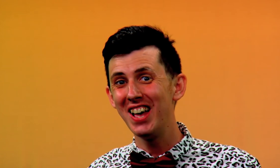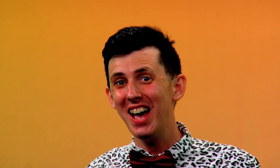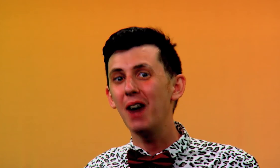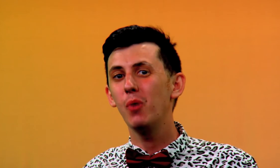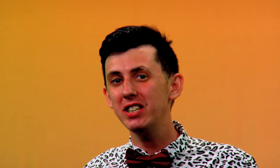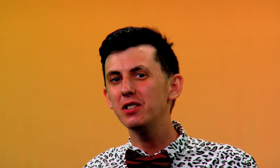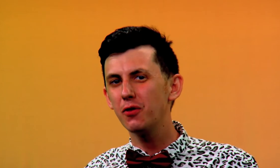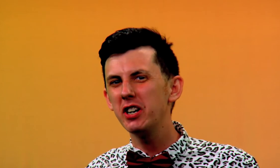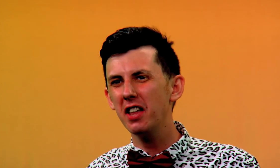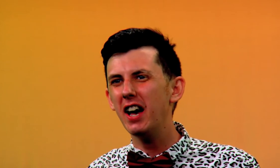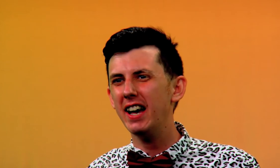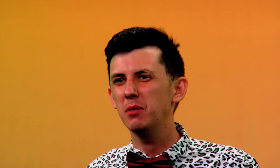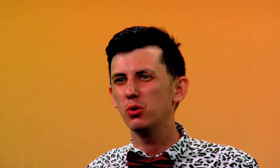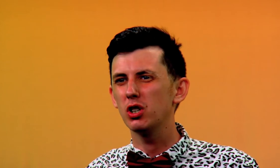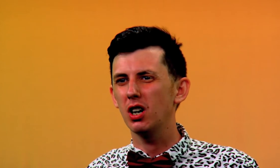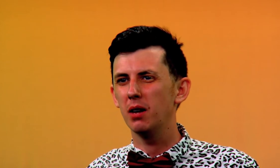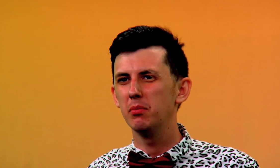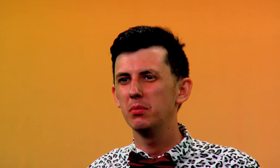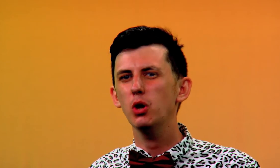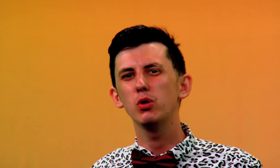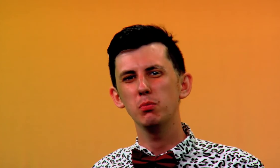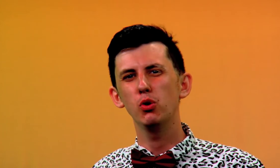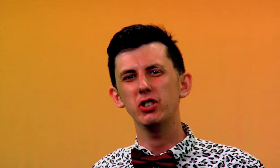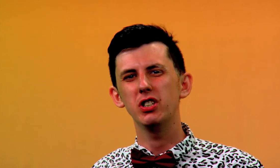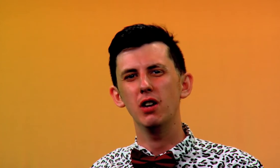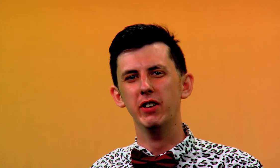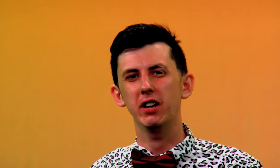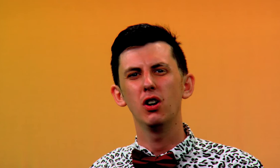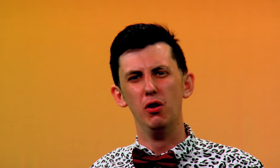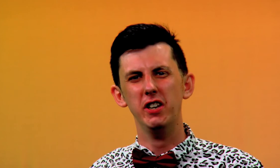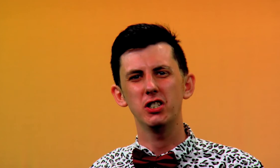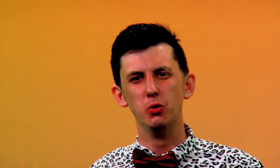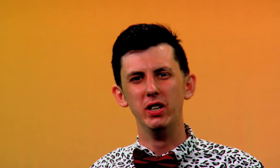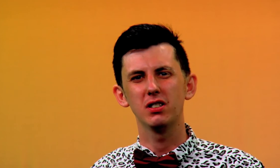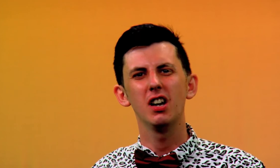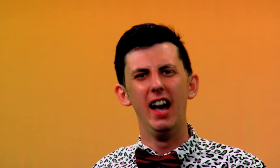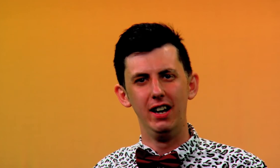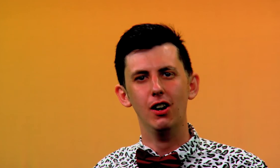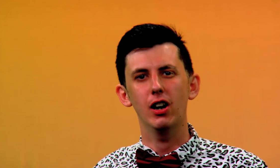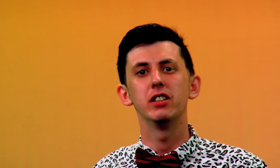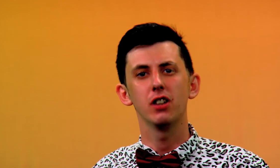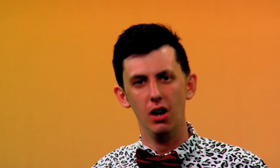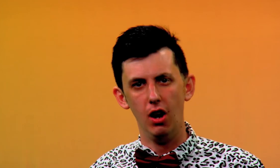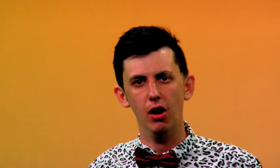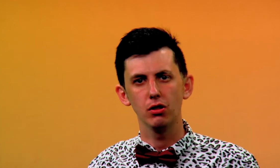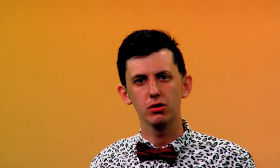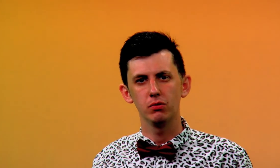and waited for another animal to come who was more deserving of his sweet and kind heart.